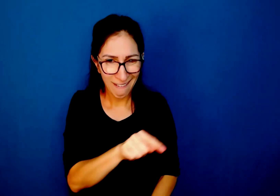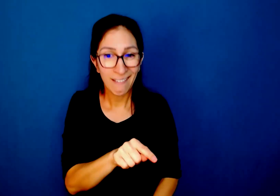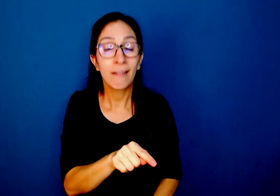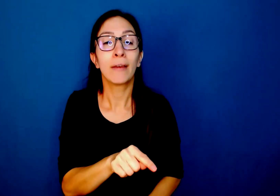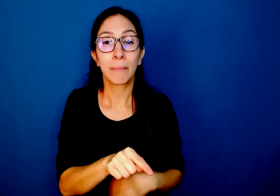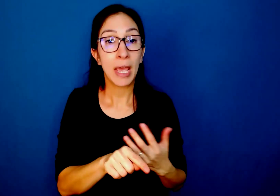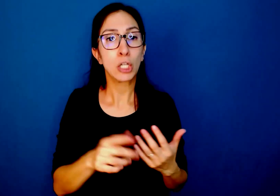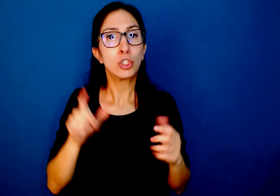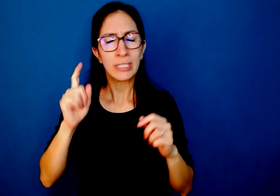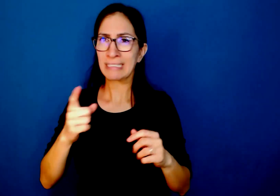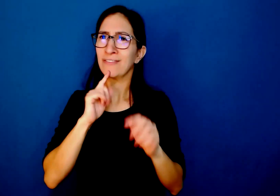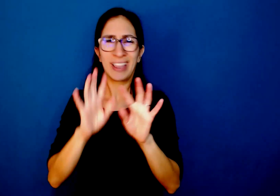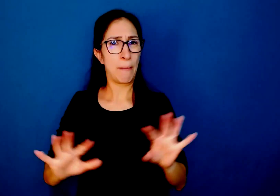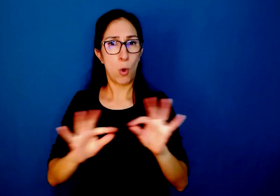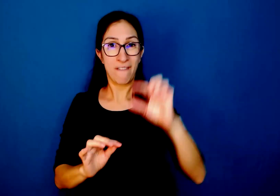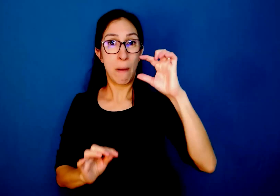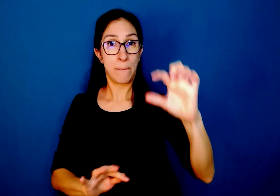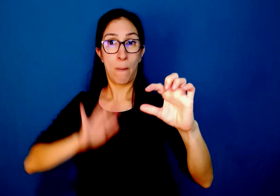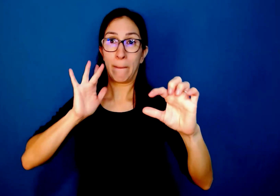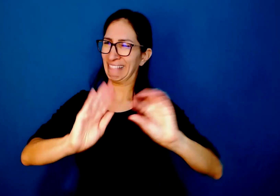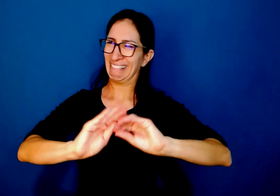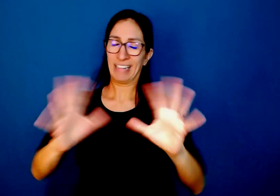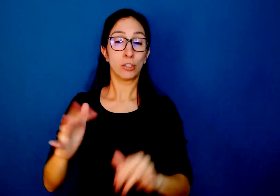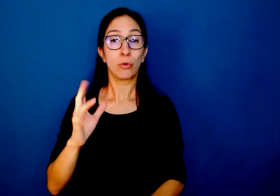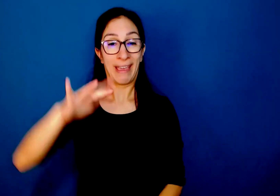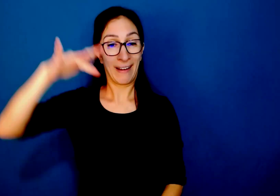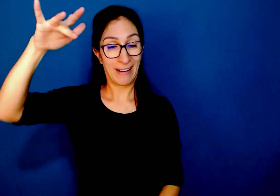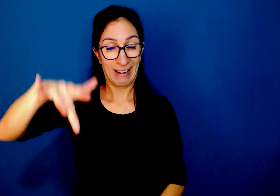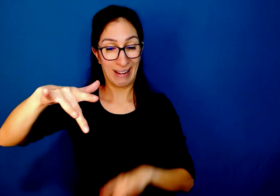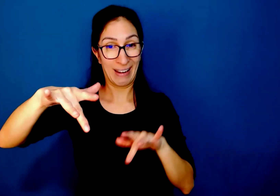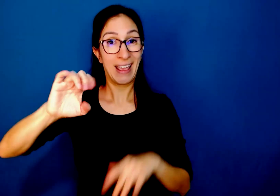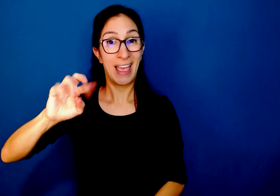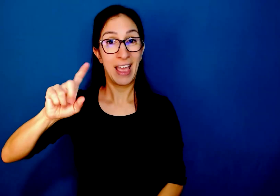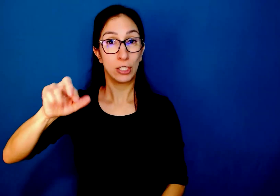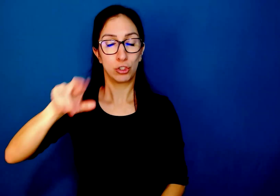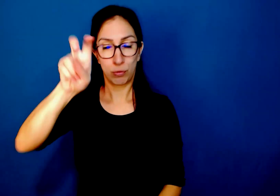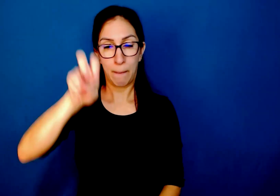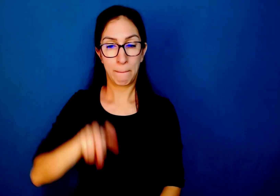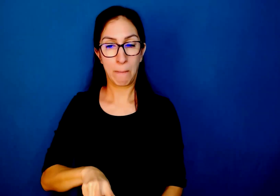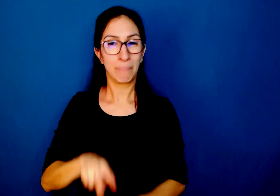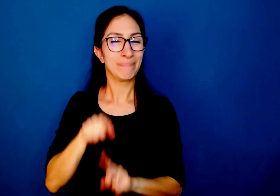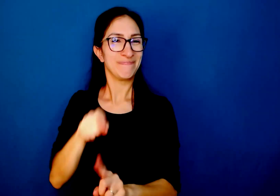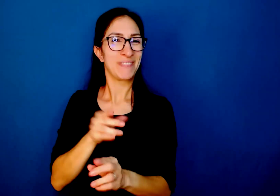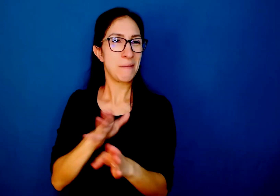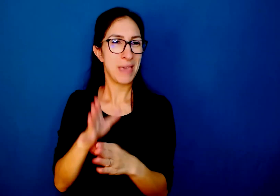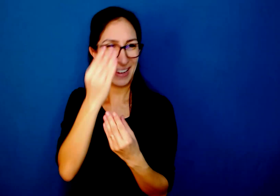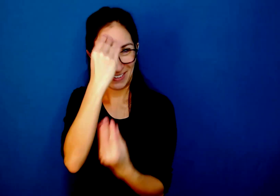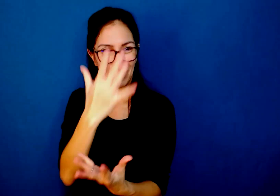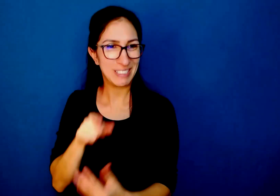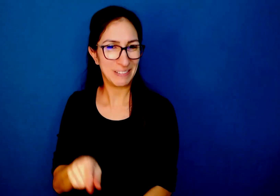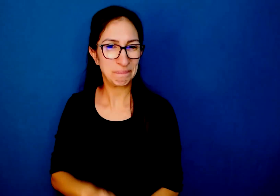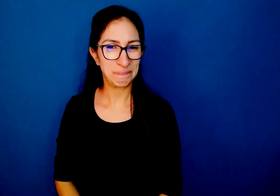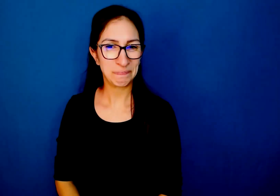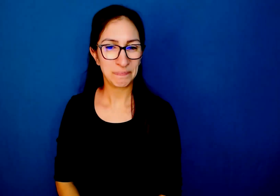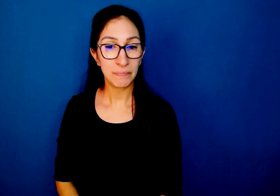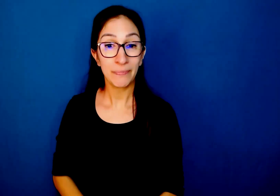you hit enter, you'll be able to skip to the content. Adding or fixing a skip link is usually one of the easier things you can do to